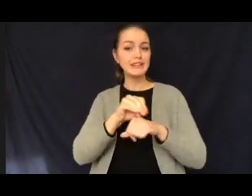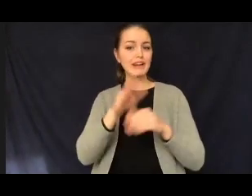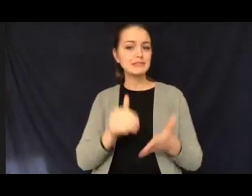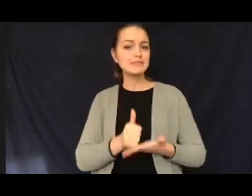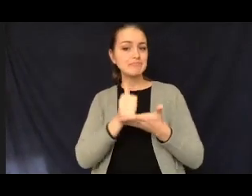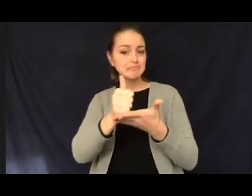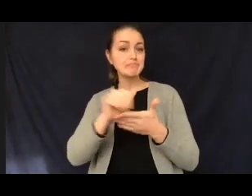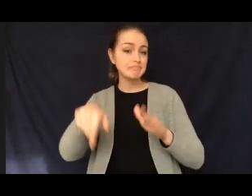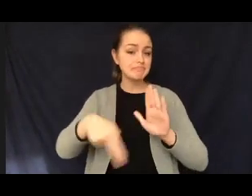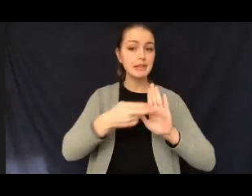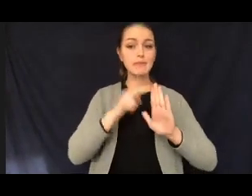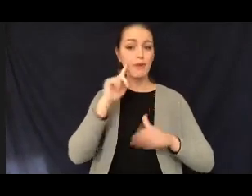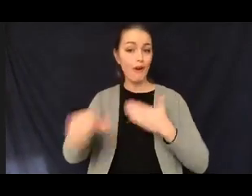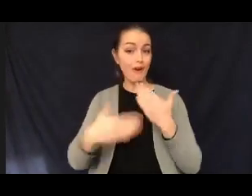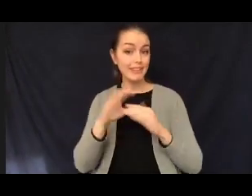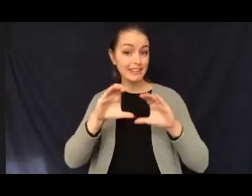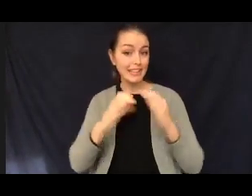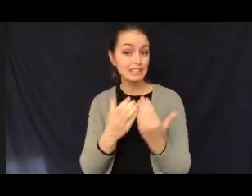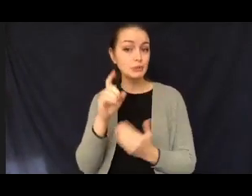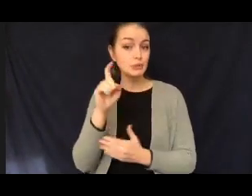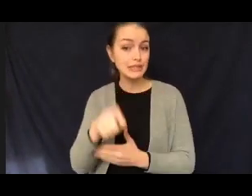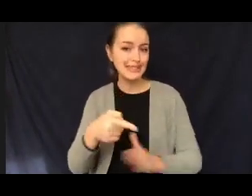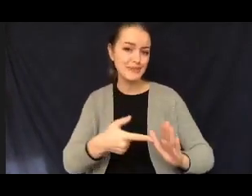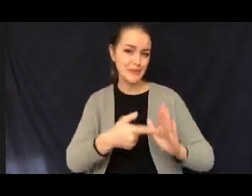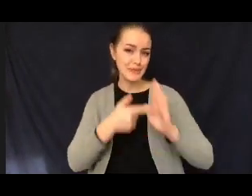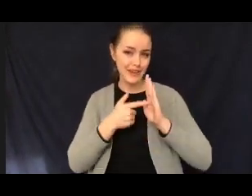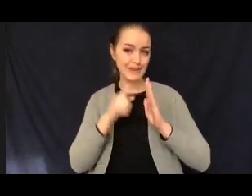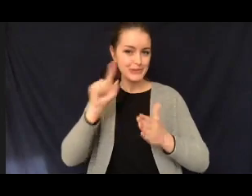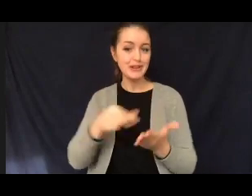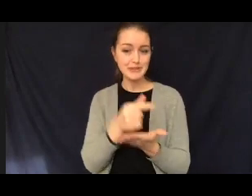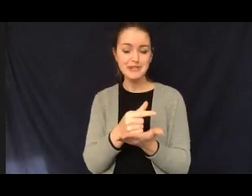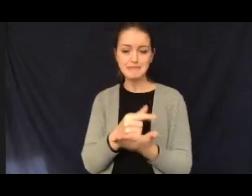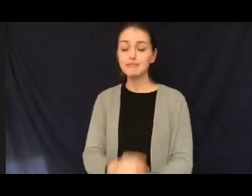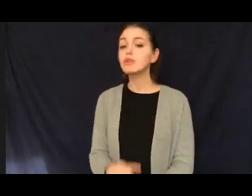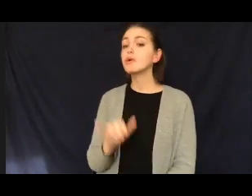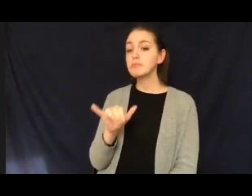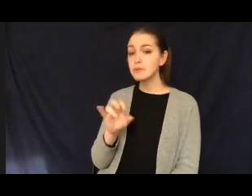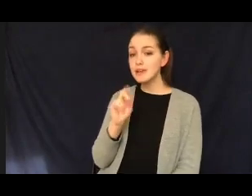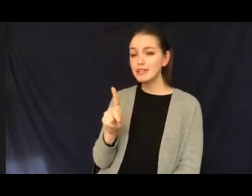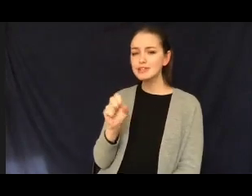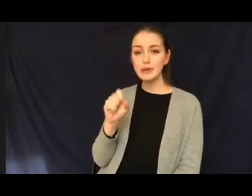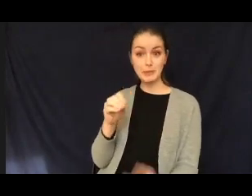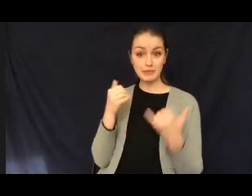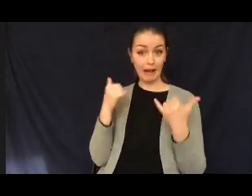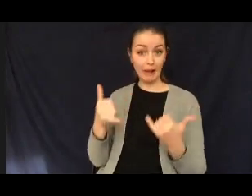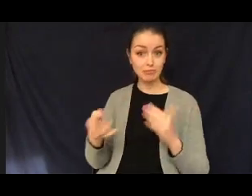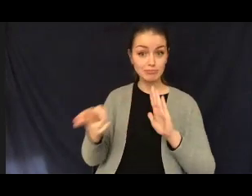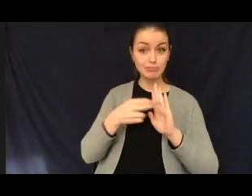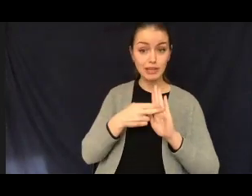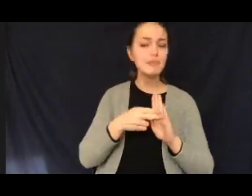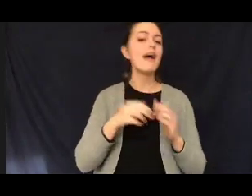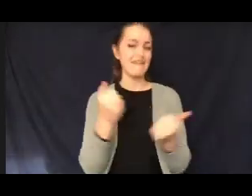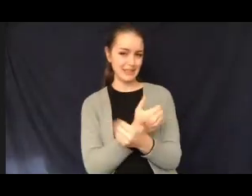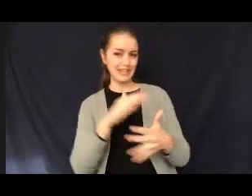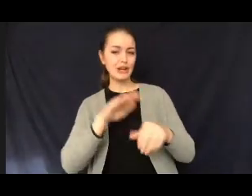exactly what they need as far as what classes Yeah. and get them in there. So are they currently doing that, but just All on Zoom. all